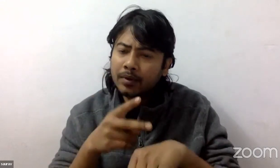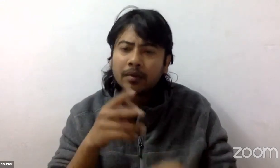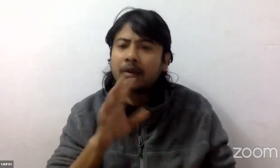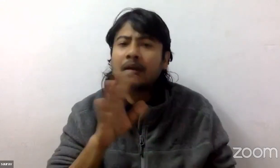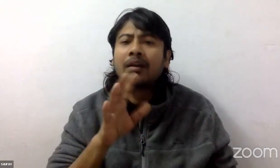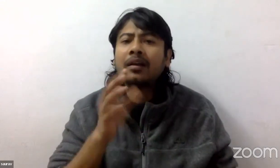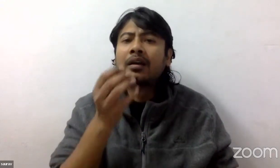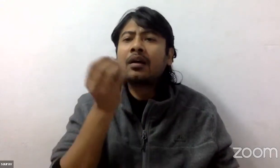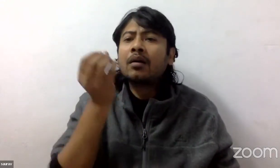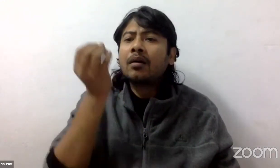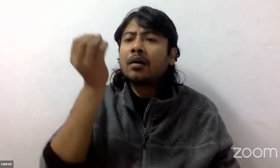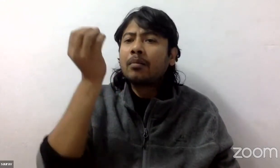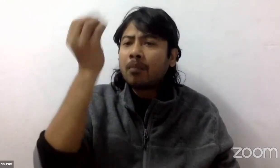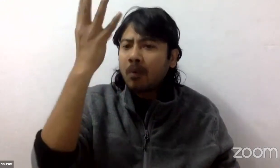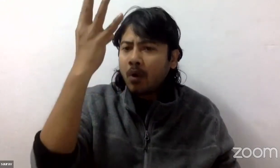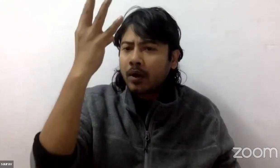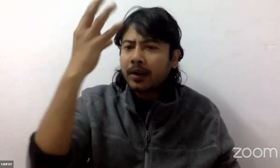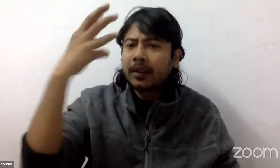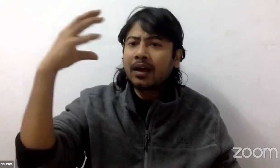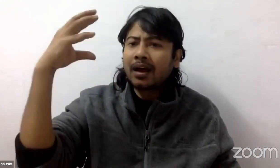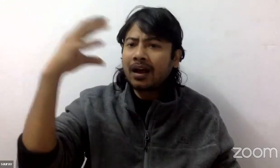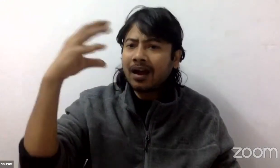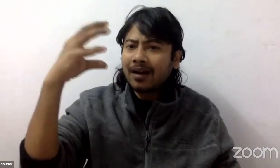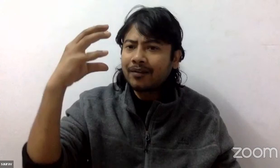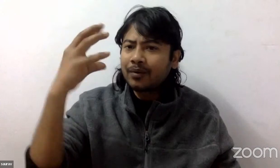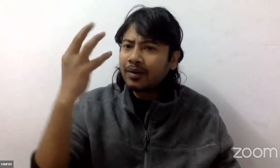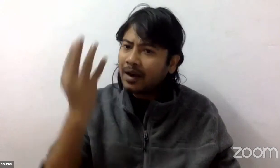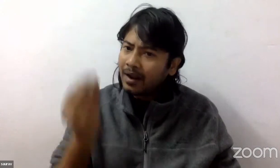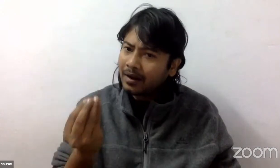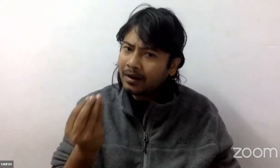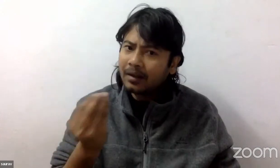You can eat all the 3 times. You can eat entire day.